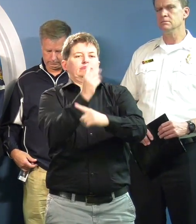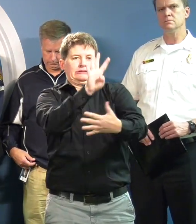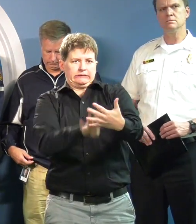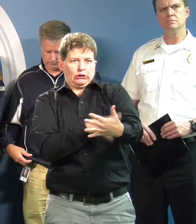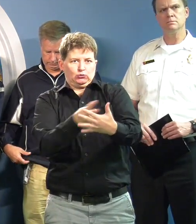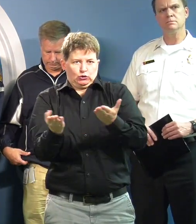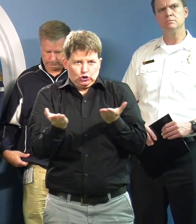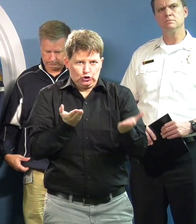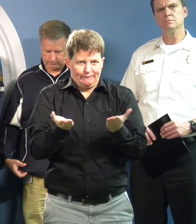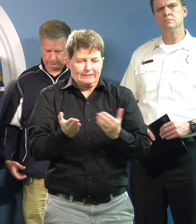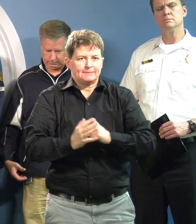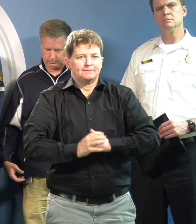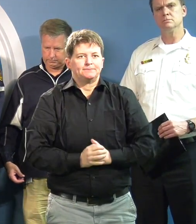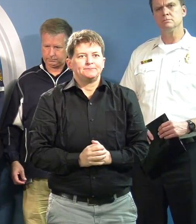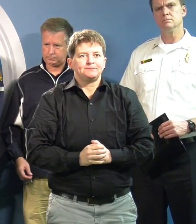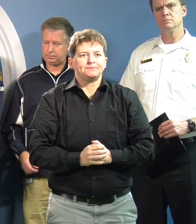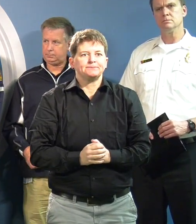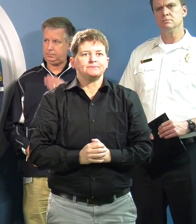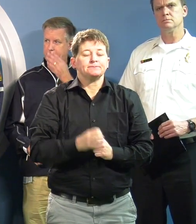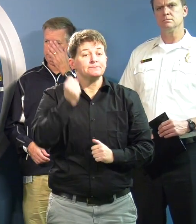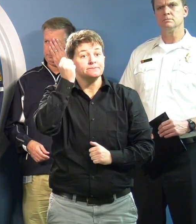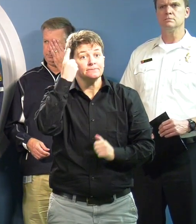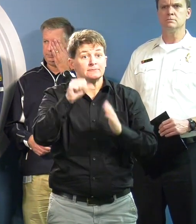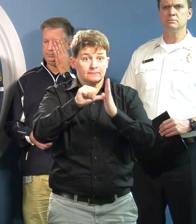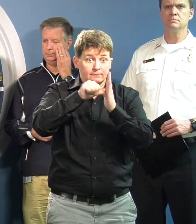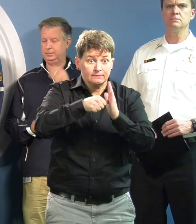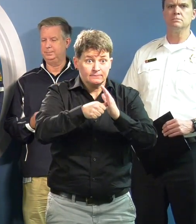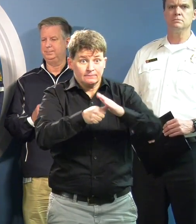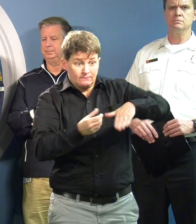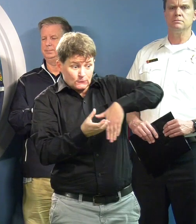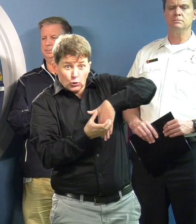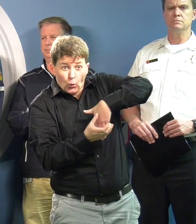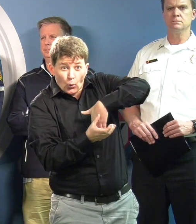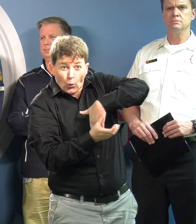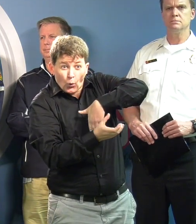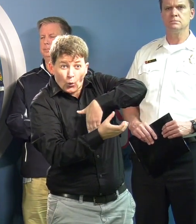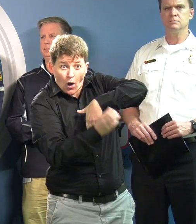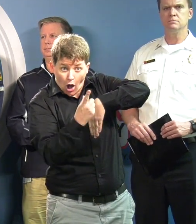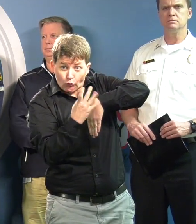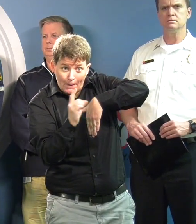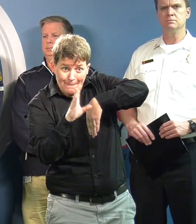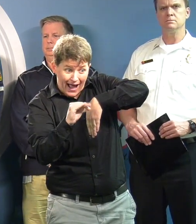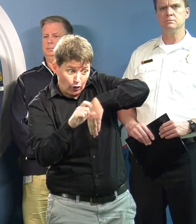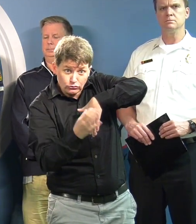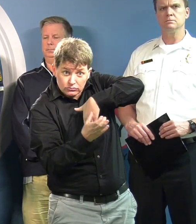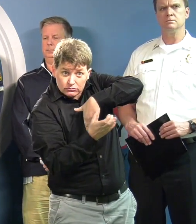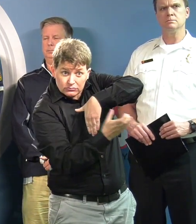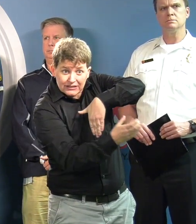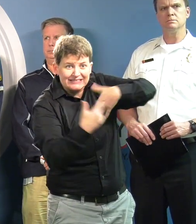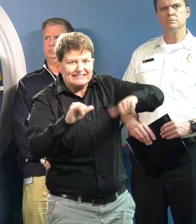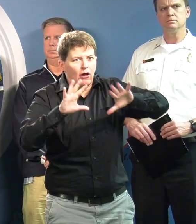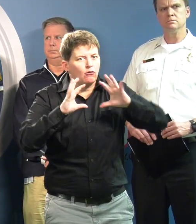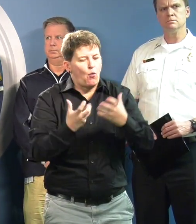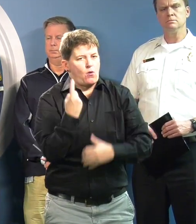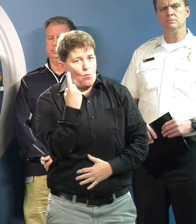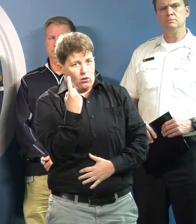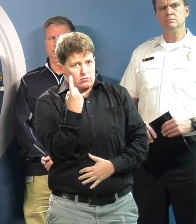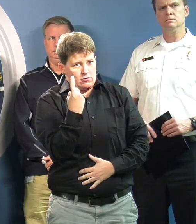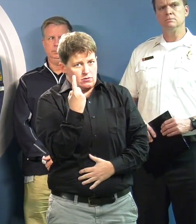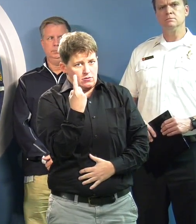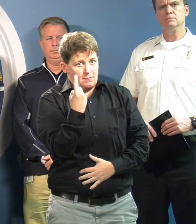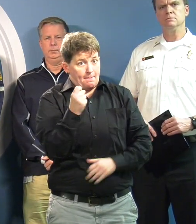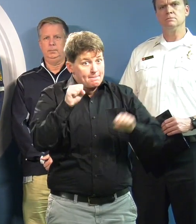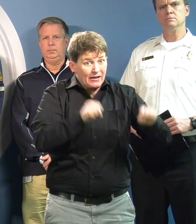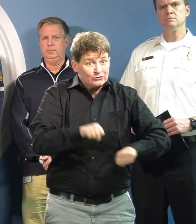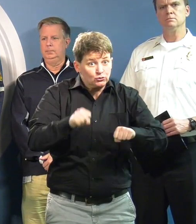our coast, while it's over 100 miles off of our coast, it is a Cat 1, and there will be some surge, particularly where areas where there aren't dunes. So